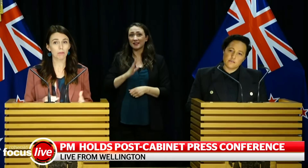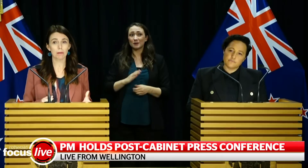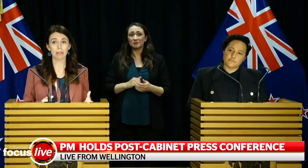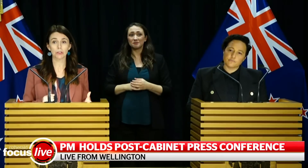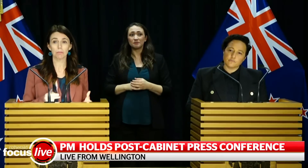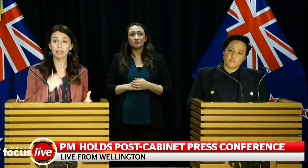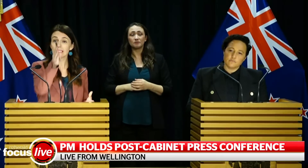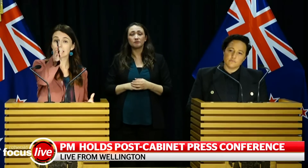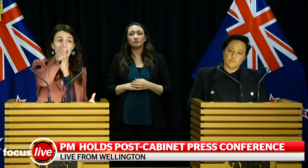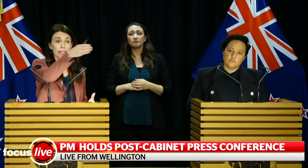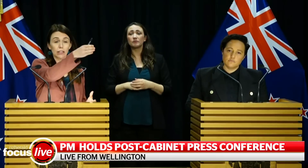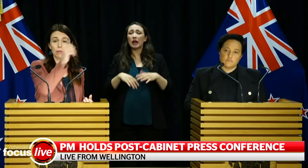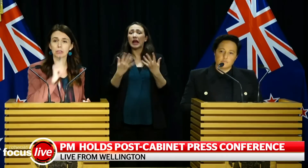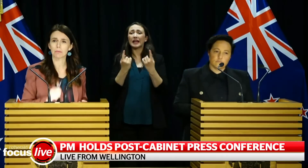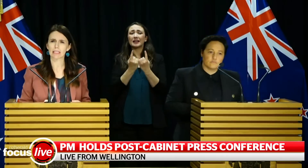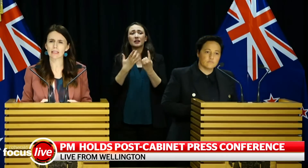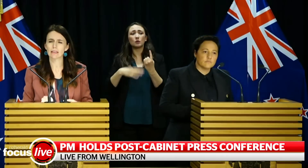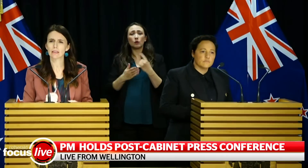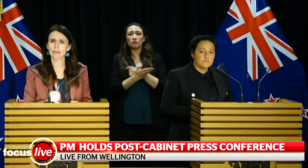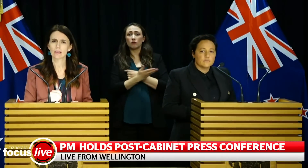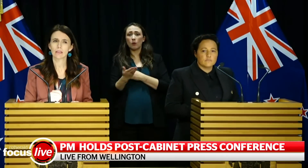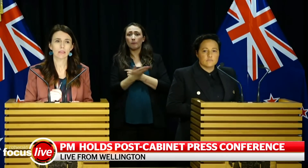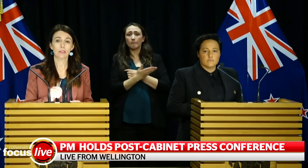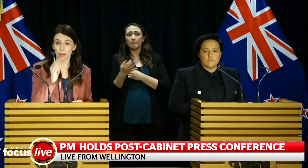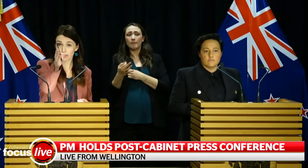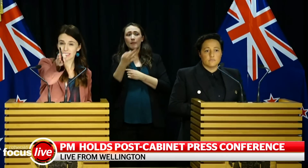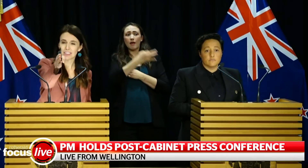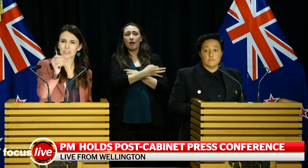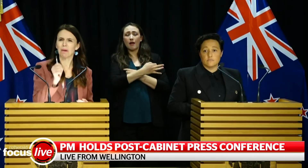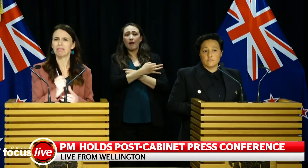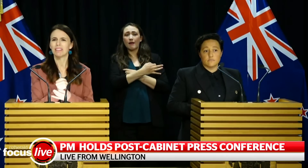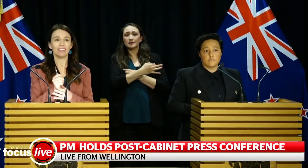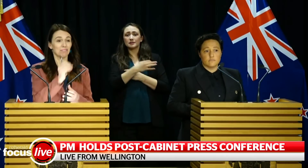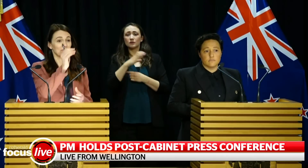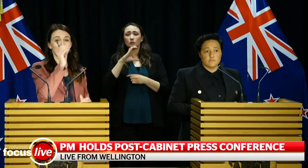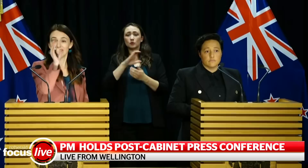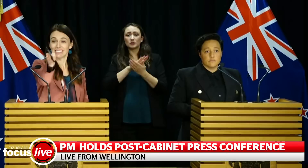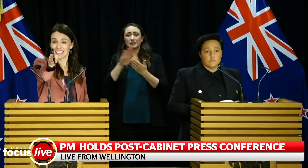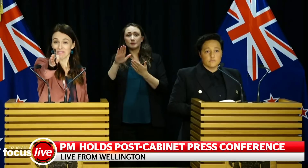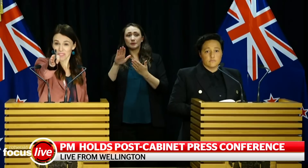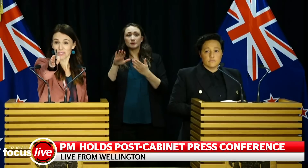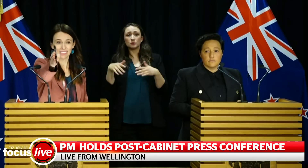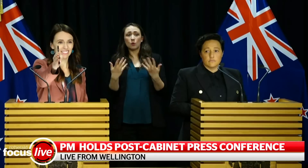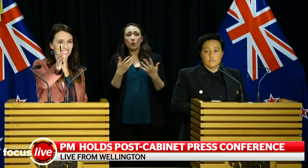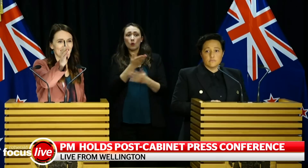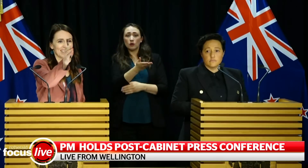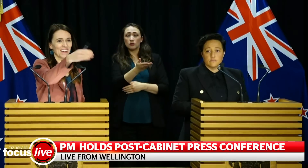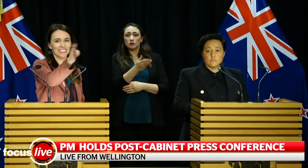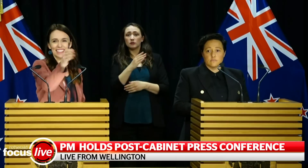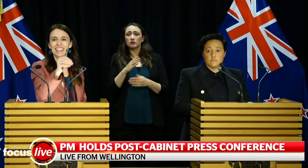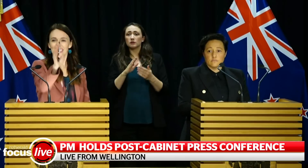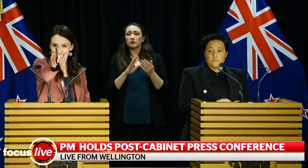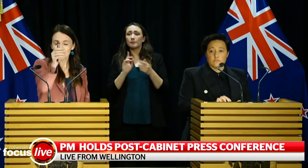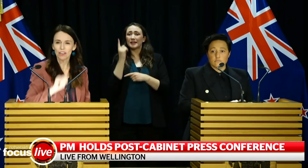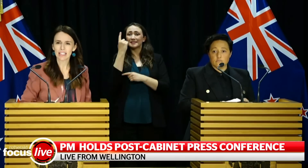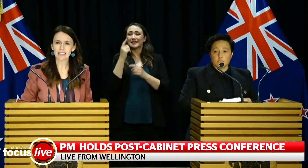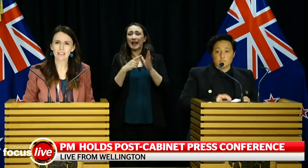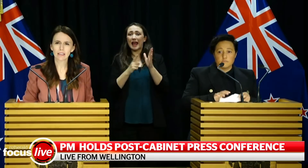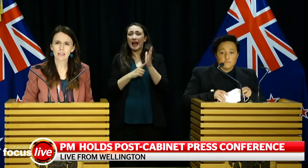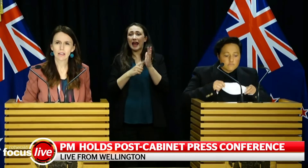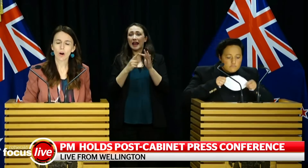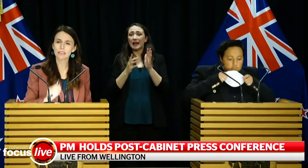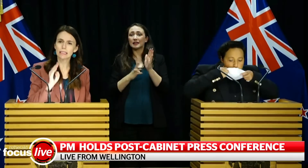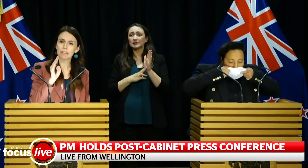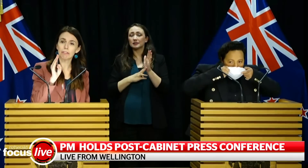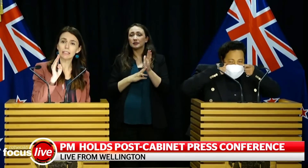people want from the Minister of Police? Yeah, and then I'll come to you, Amelia. Sorry. Yes, sorry. Yep. I'll ask a question. Yep, go ahead. If